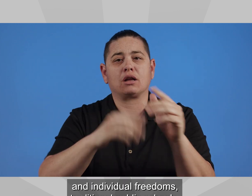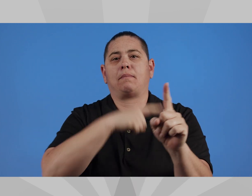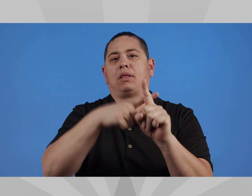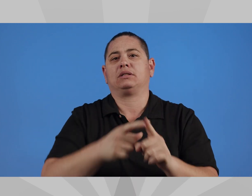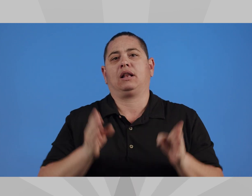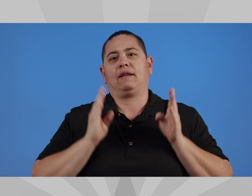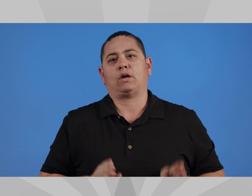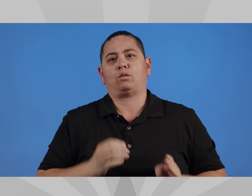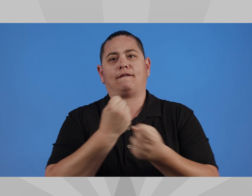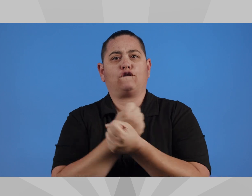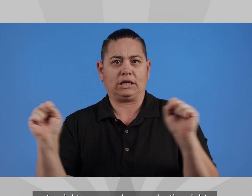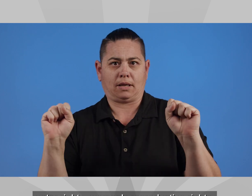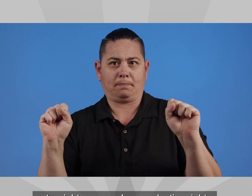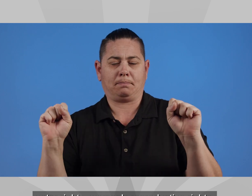schools,